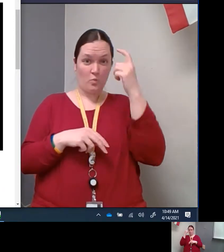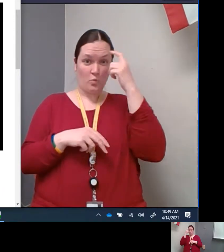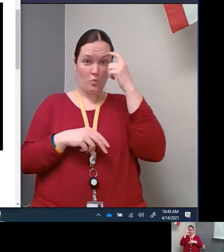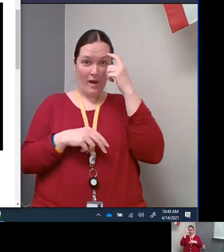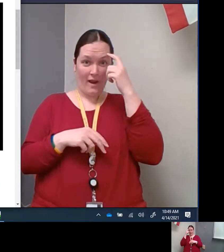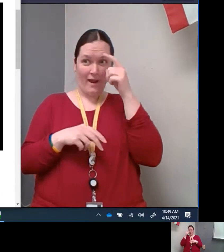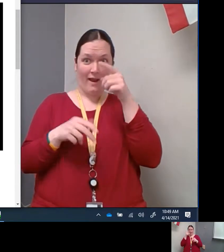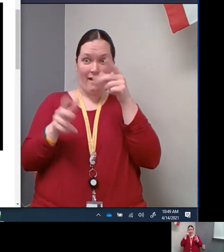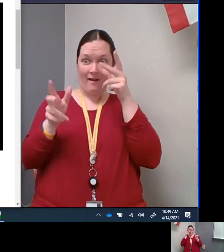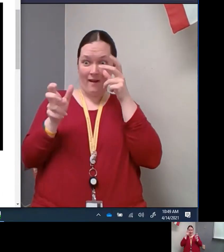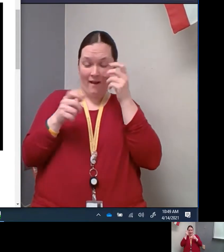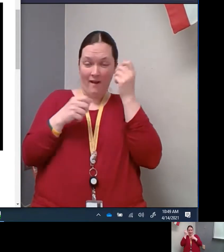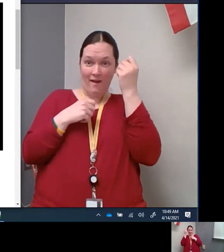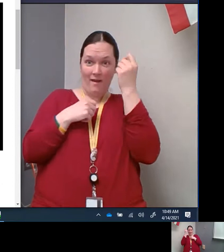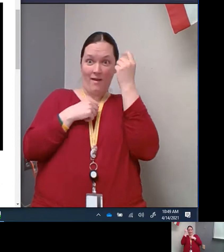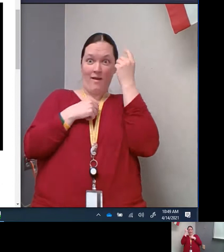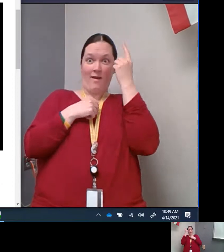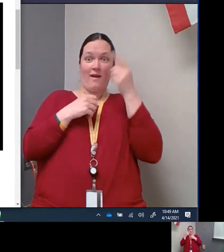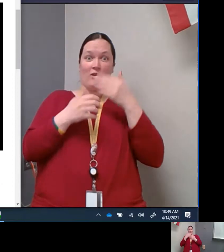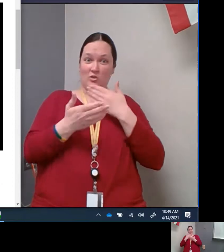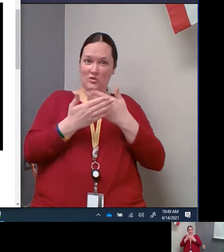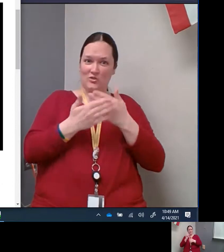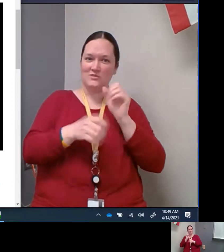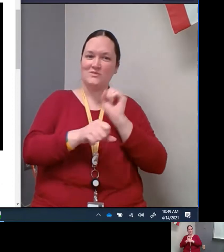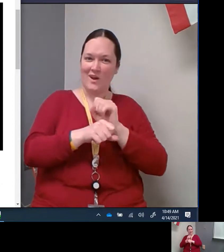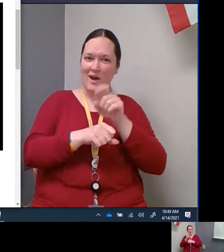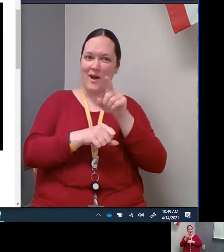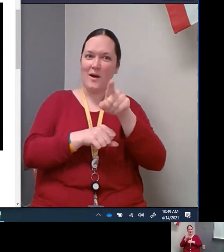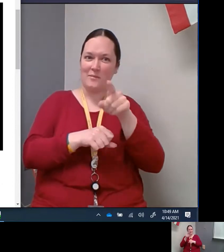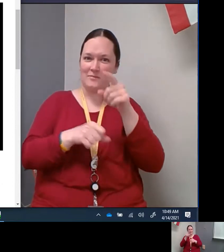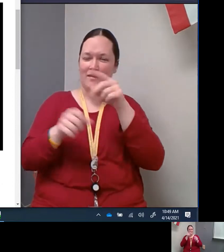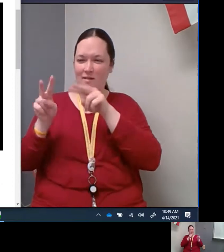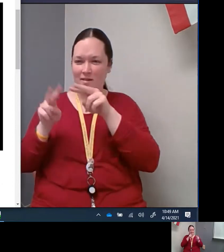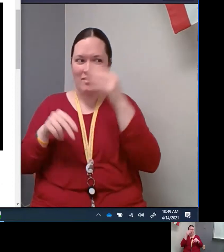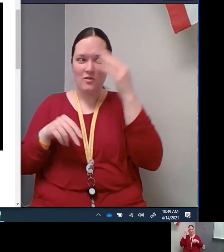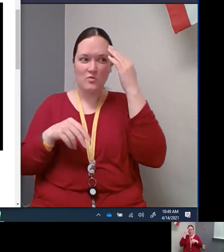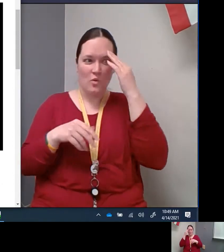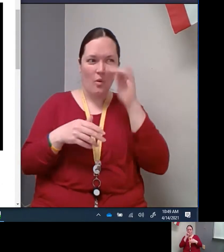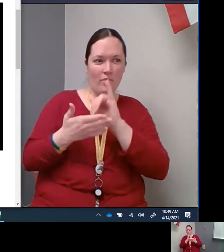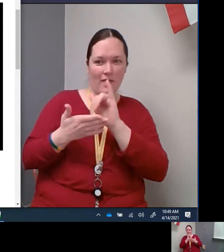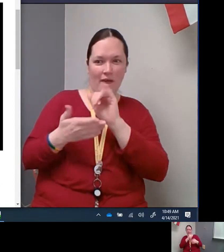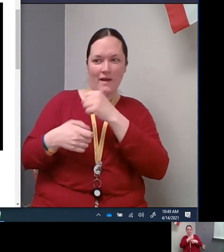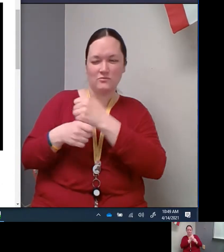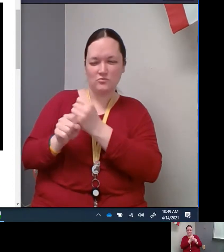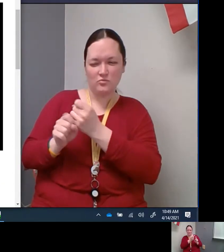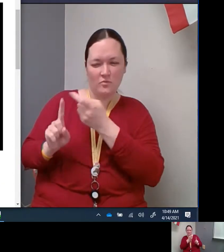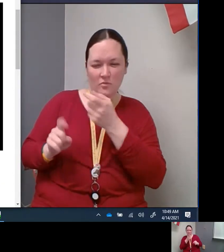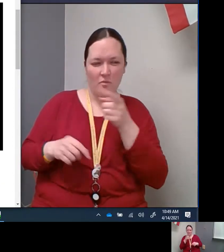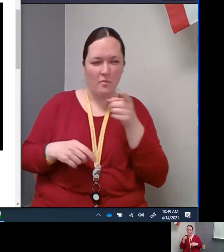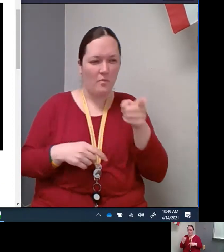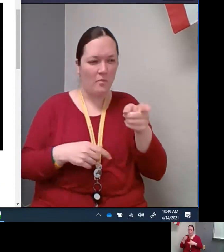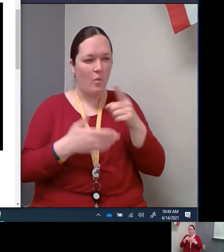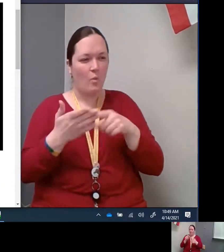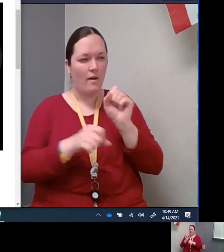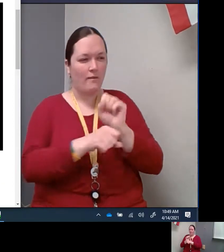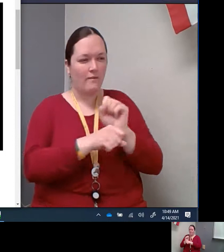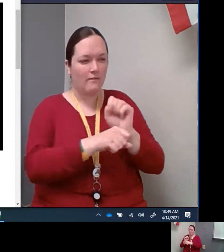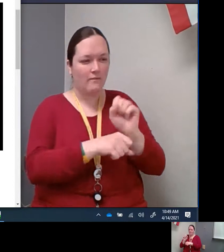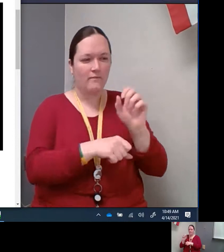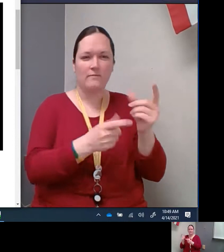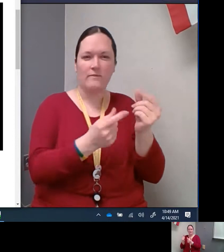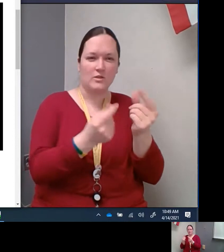good job when we get to the end and I review all the parts, you should be able to tell me what their structure is and what their function is. And so what type of organisms